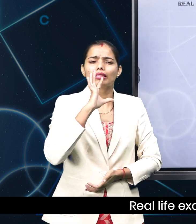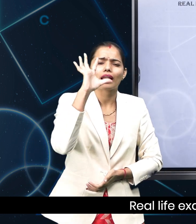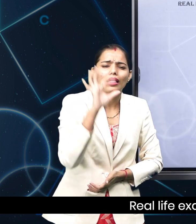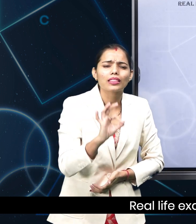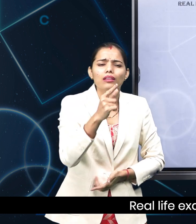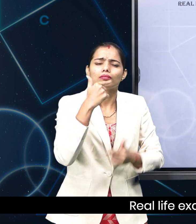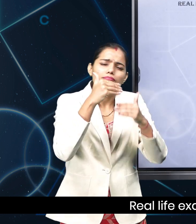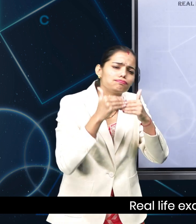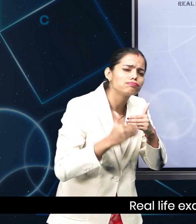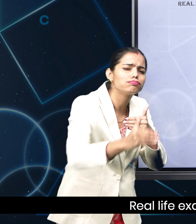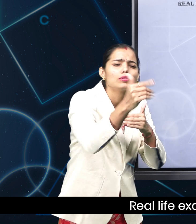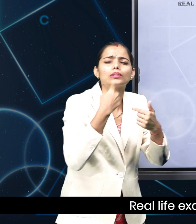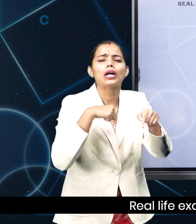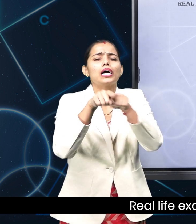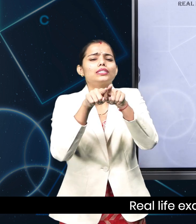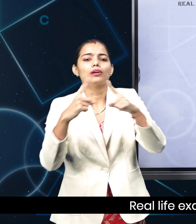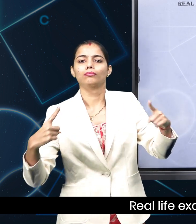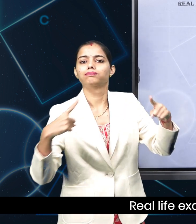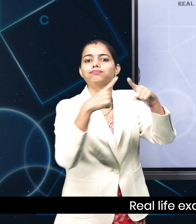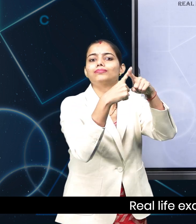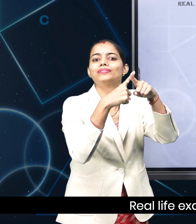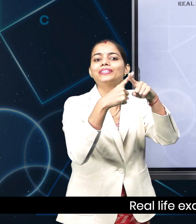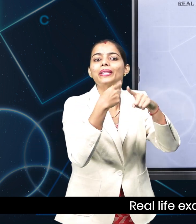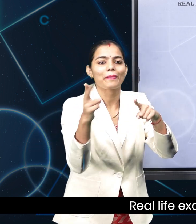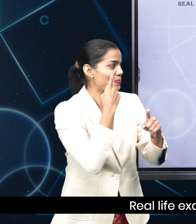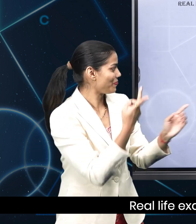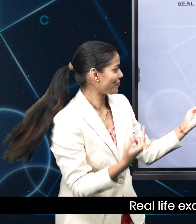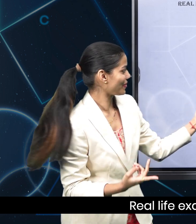Real life example of intersecting lines.